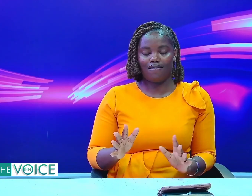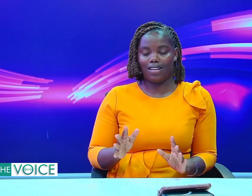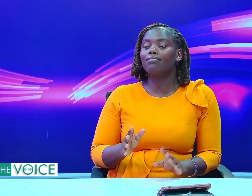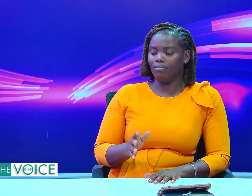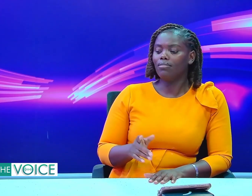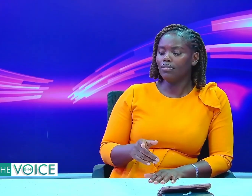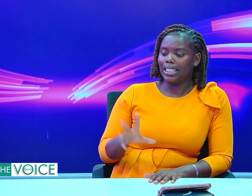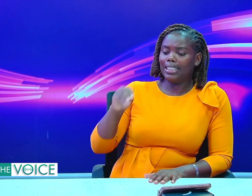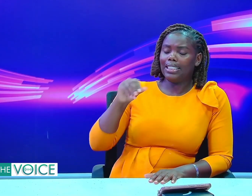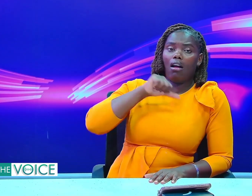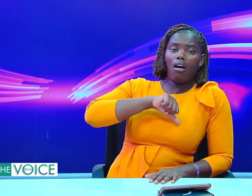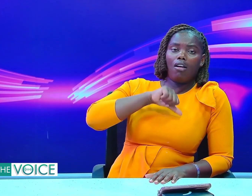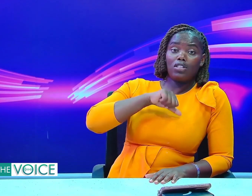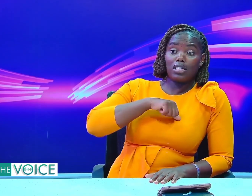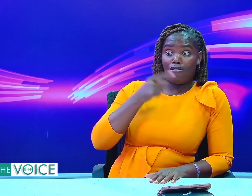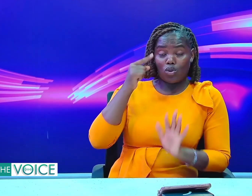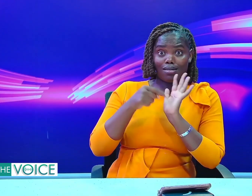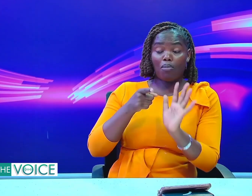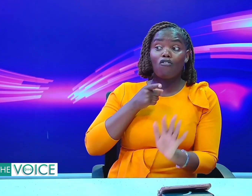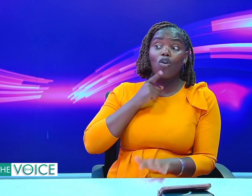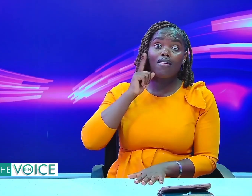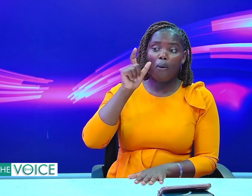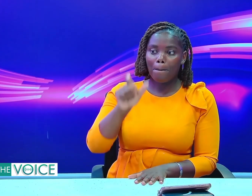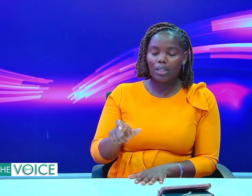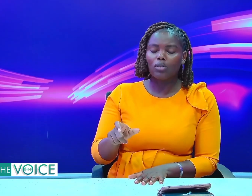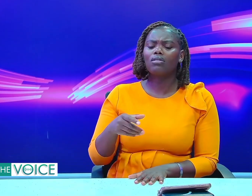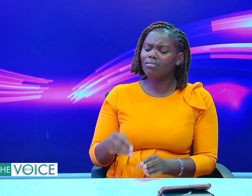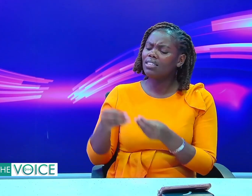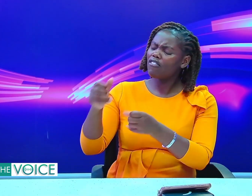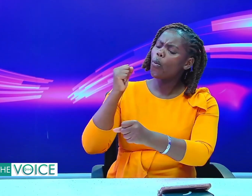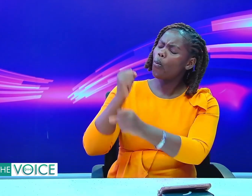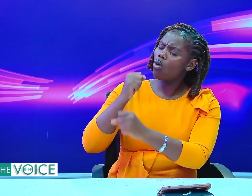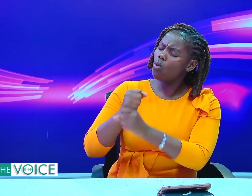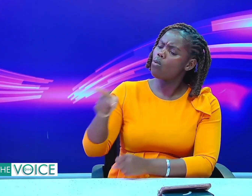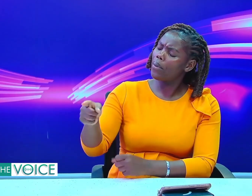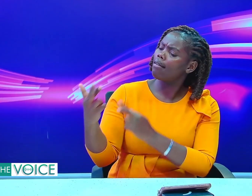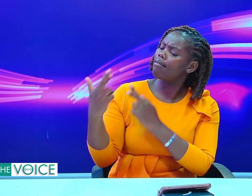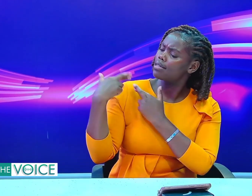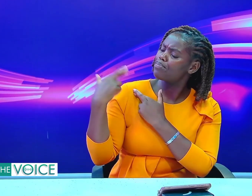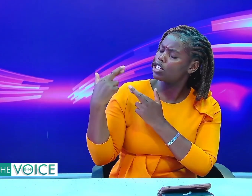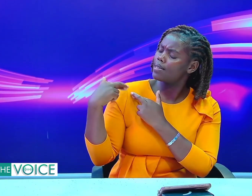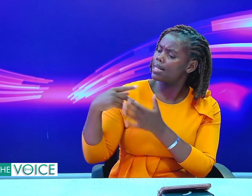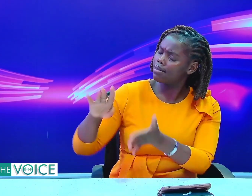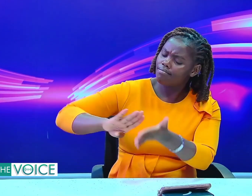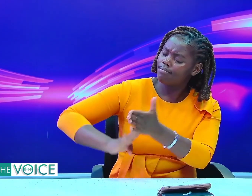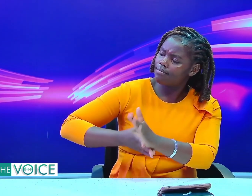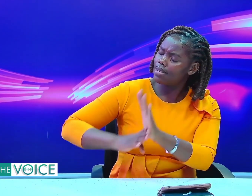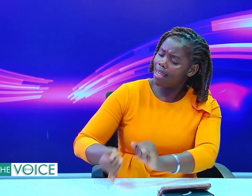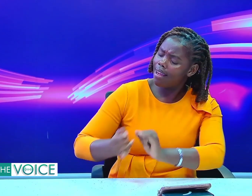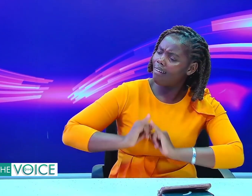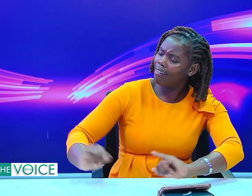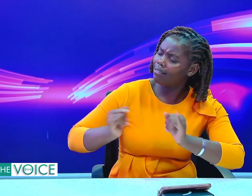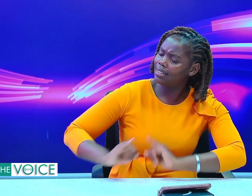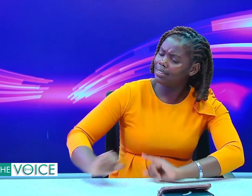relatives or their caregivers take advantage of them. For example, a deaf person, they'll be given work, a lot of